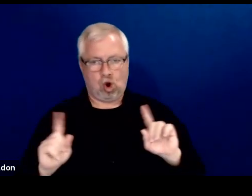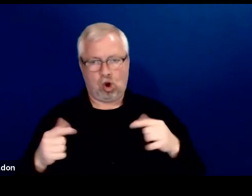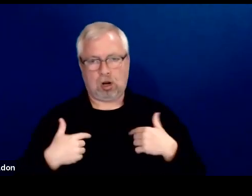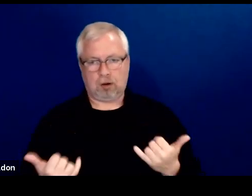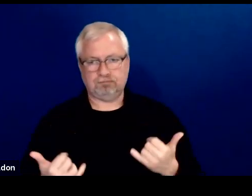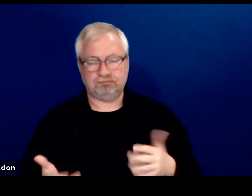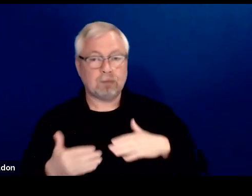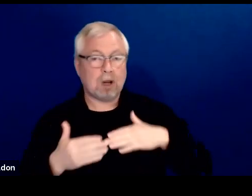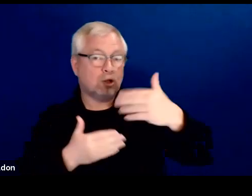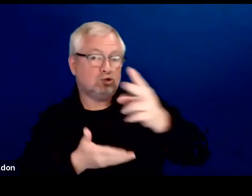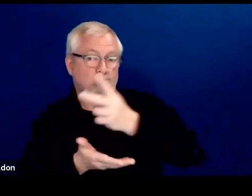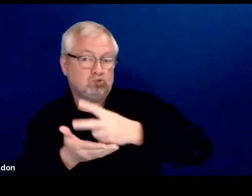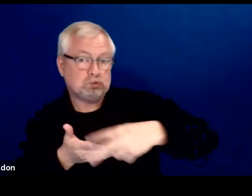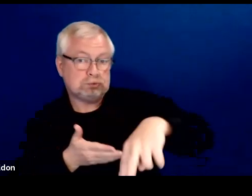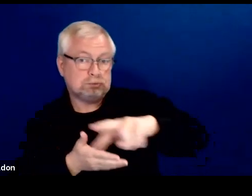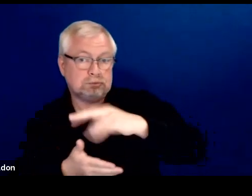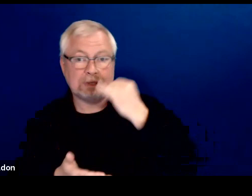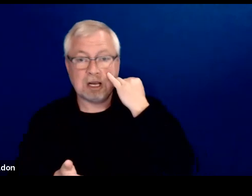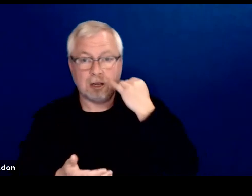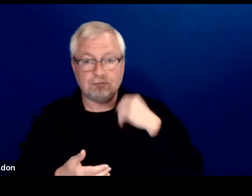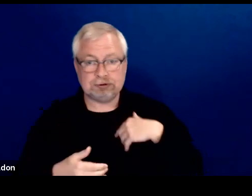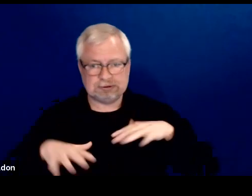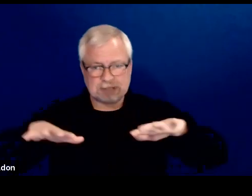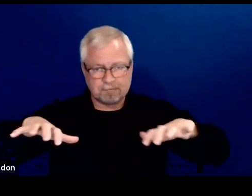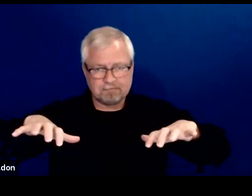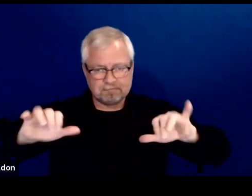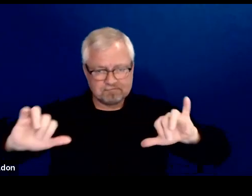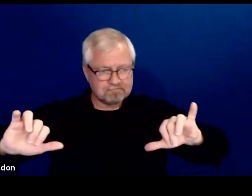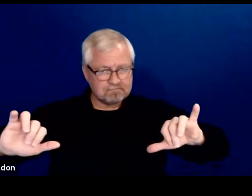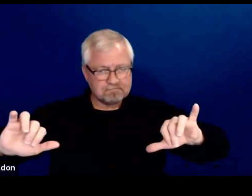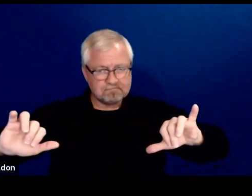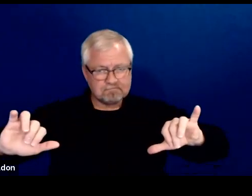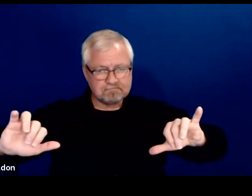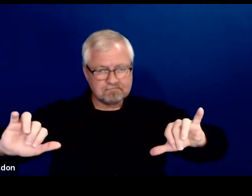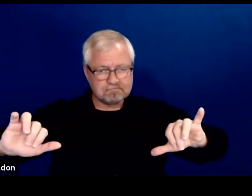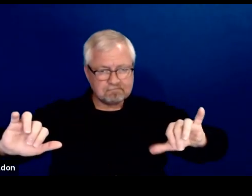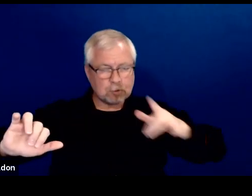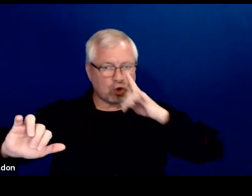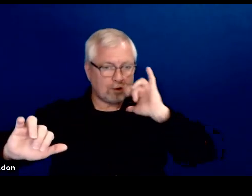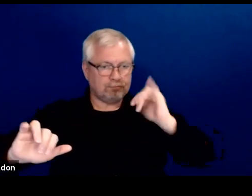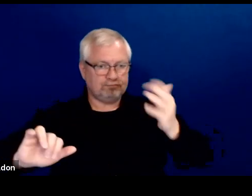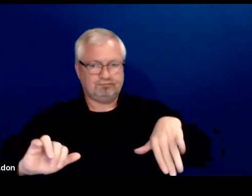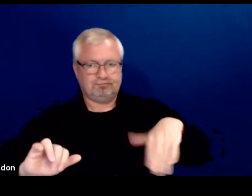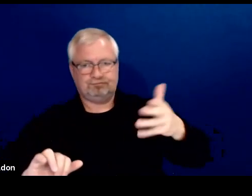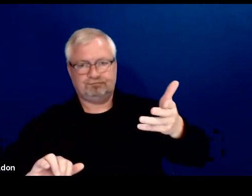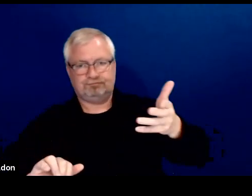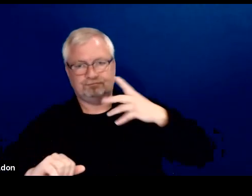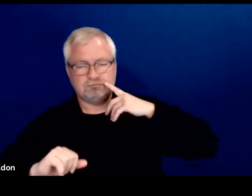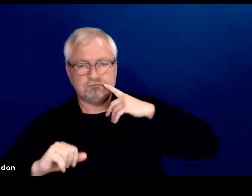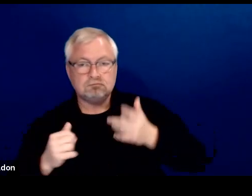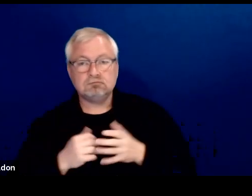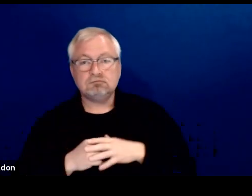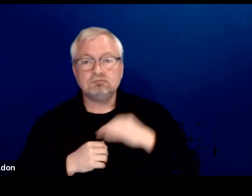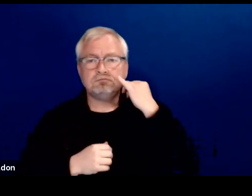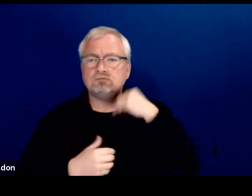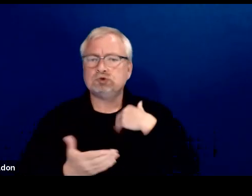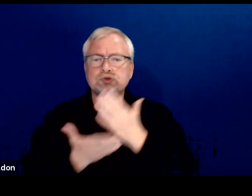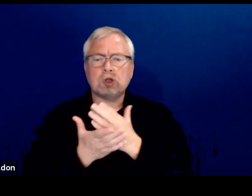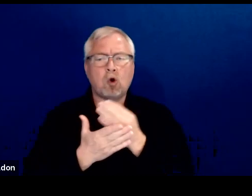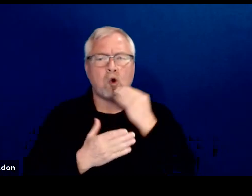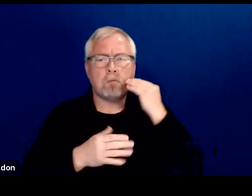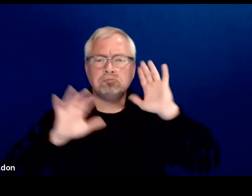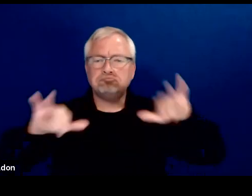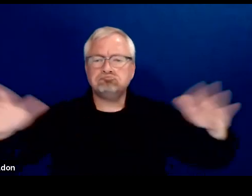in time, this is what would happen. Now, obviously, if we took off the stay-at-home order and reduced down from what